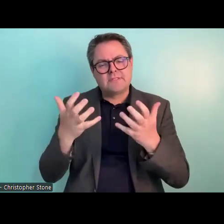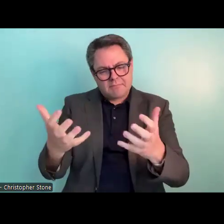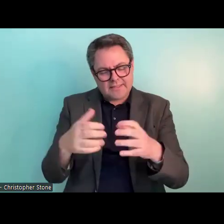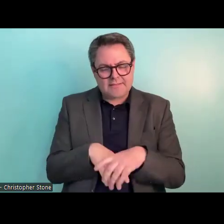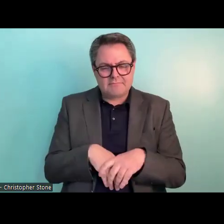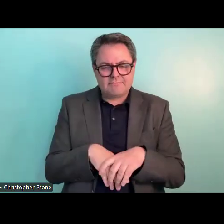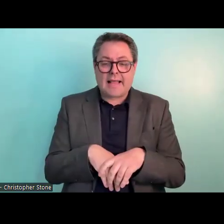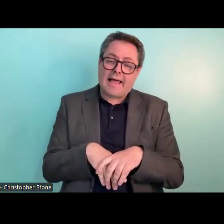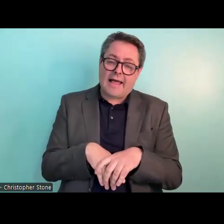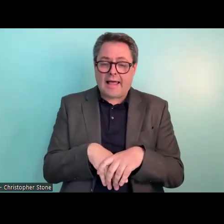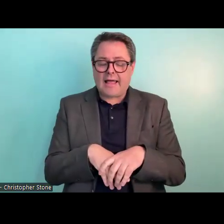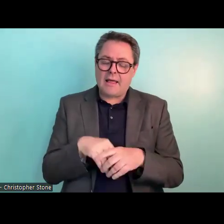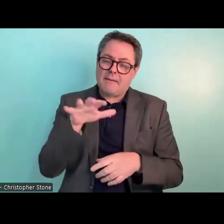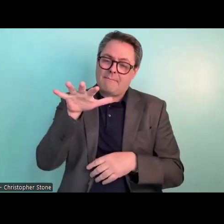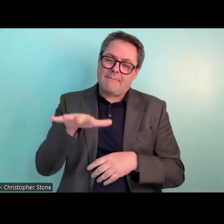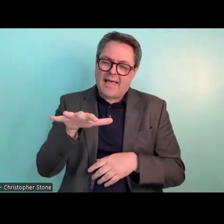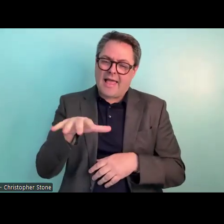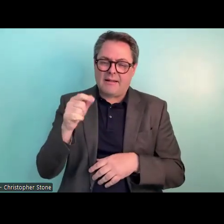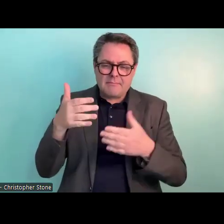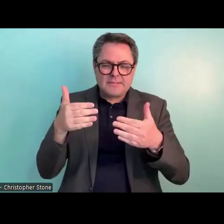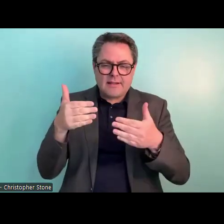We now have an annual General Assembly.